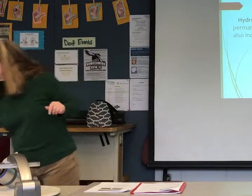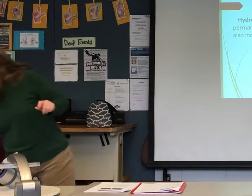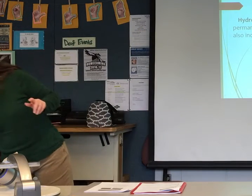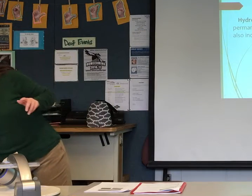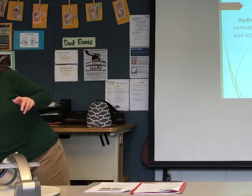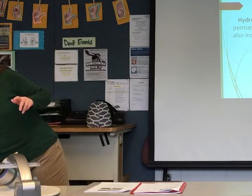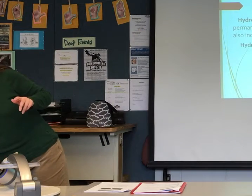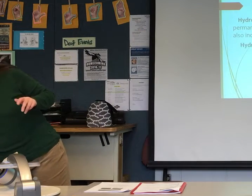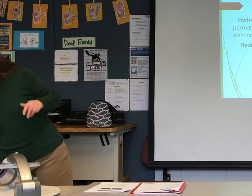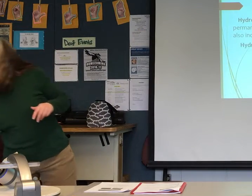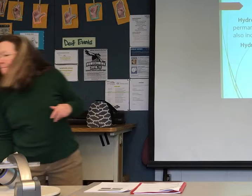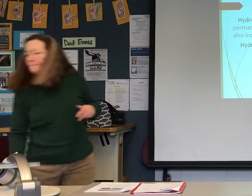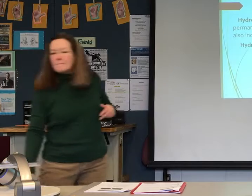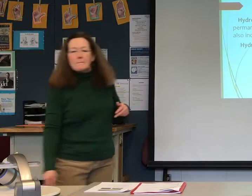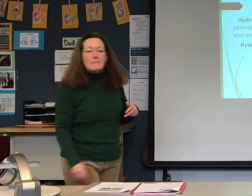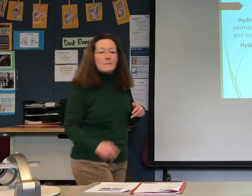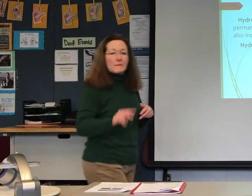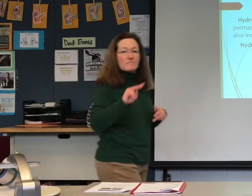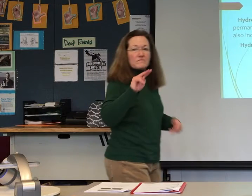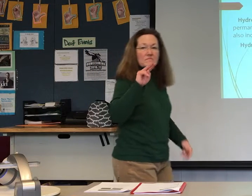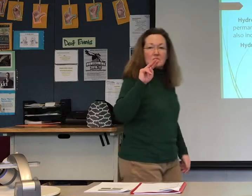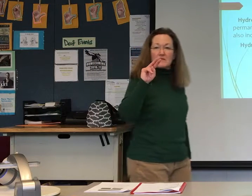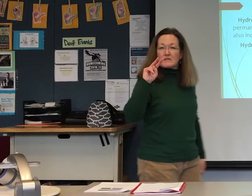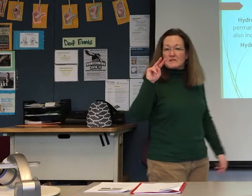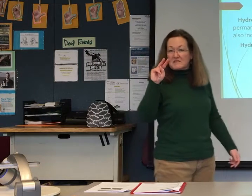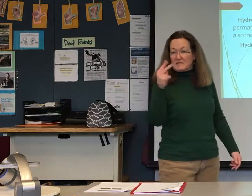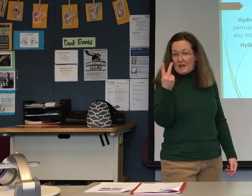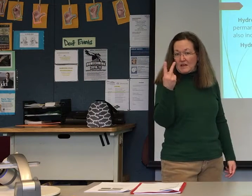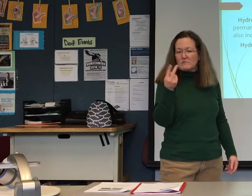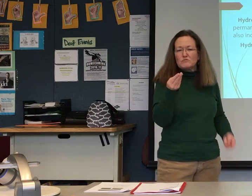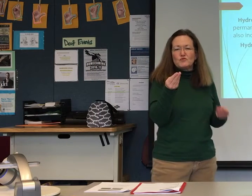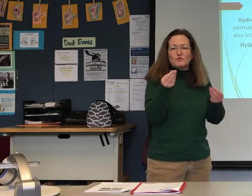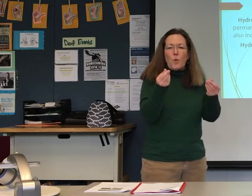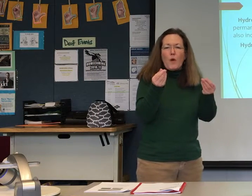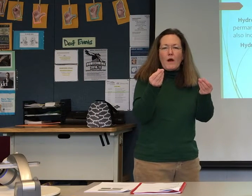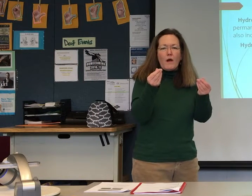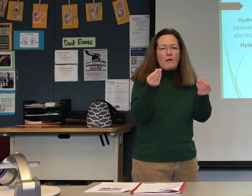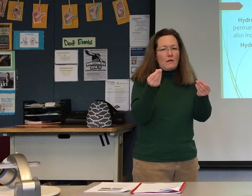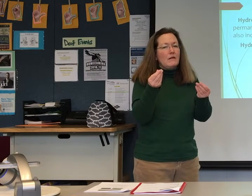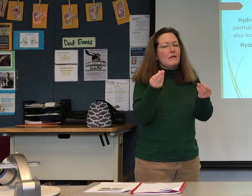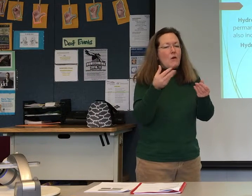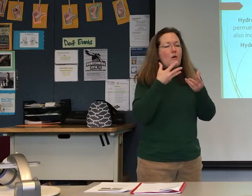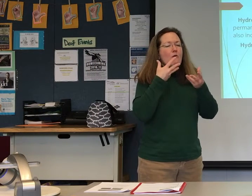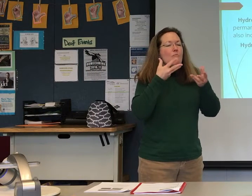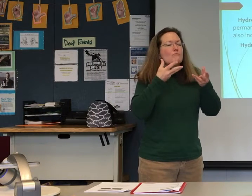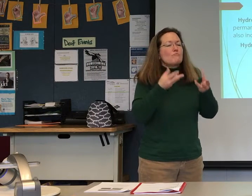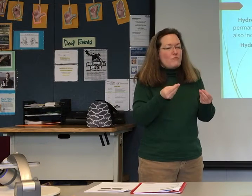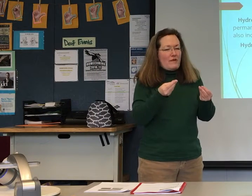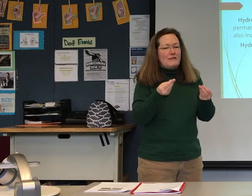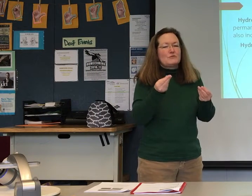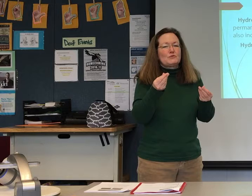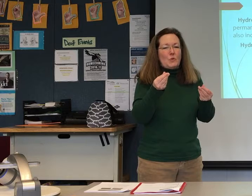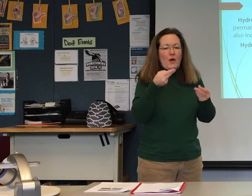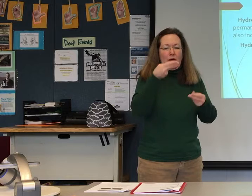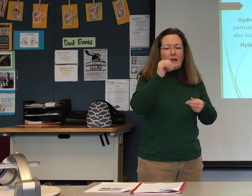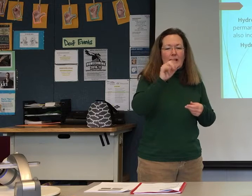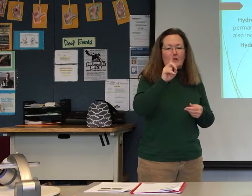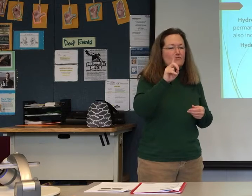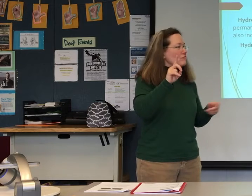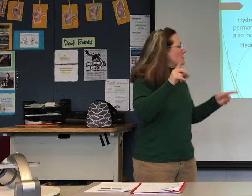The second characteristic is the soil. Soil tends to be really wet. It's called hydric soil. I